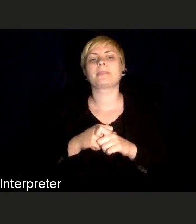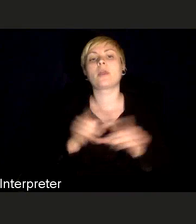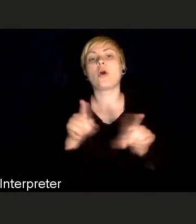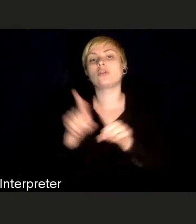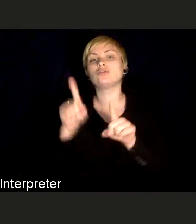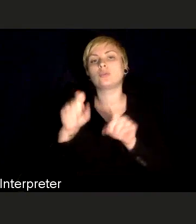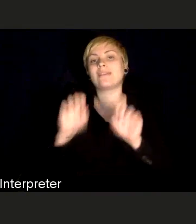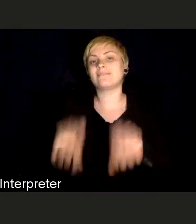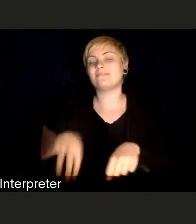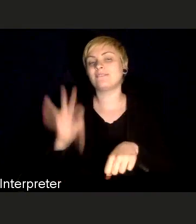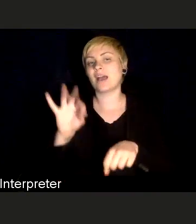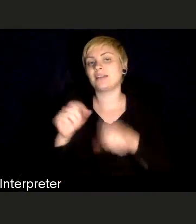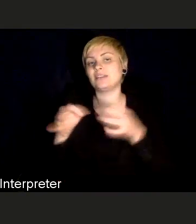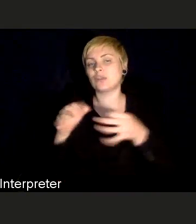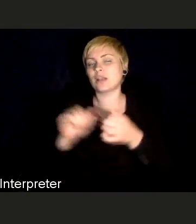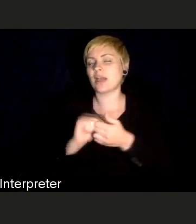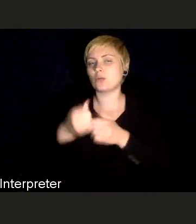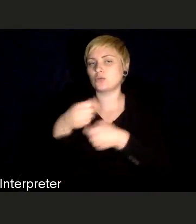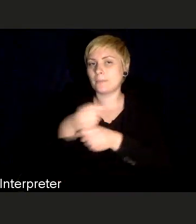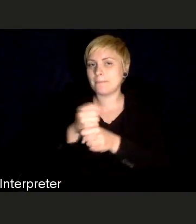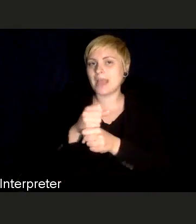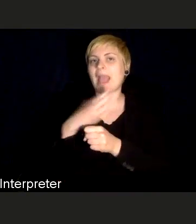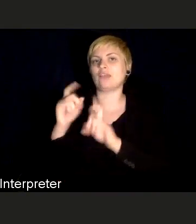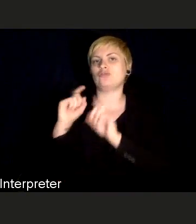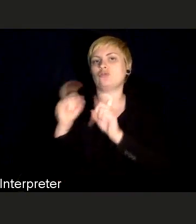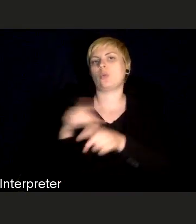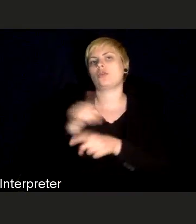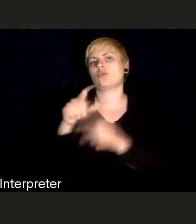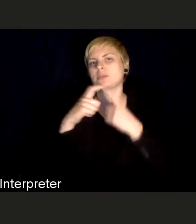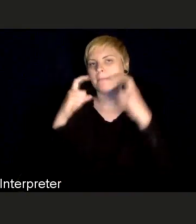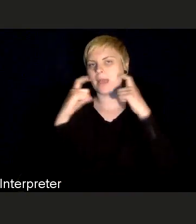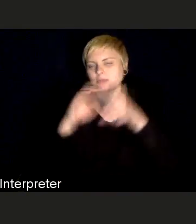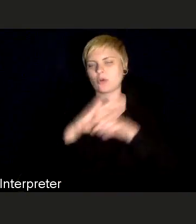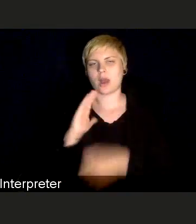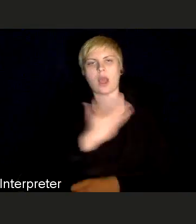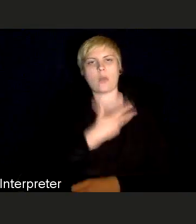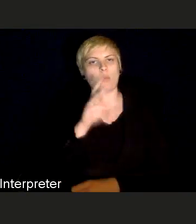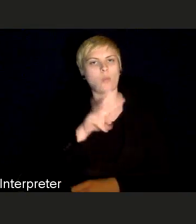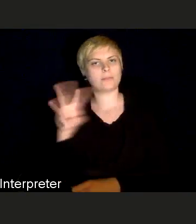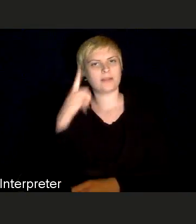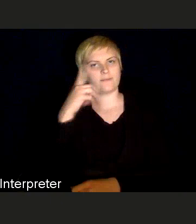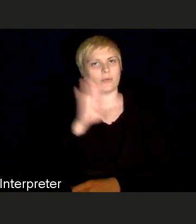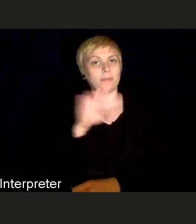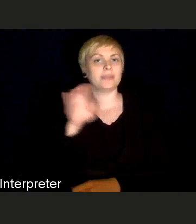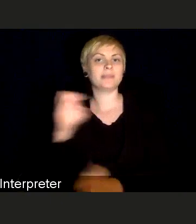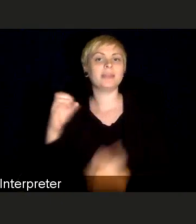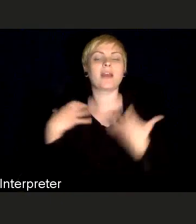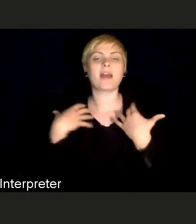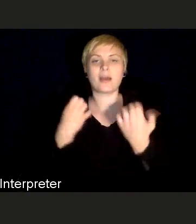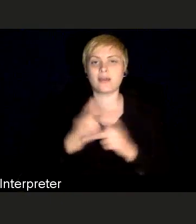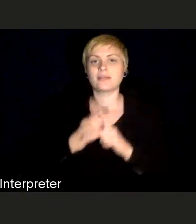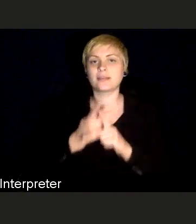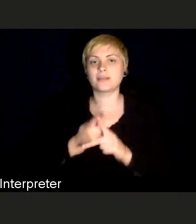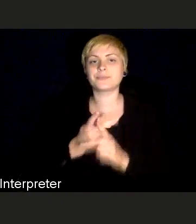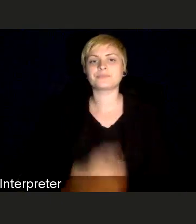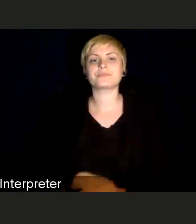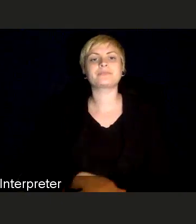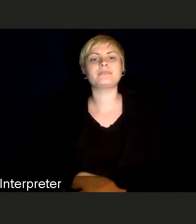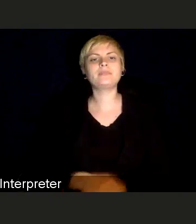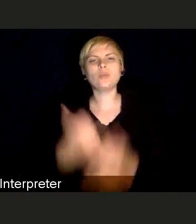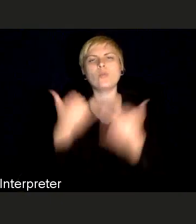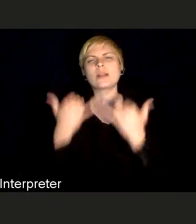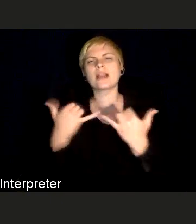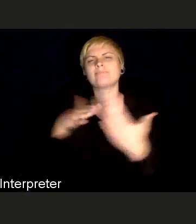those masks and how to donate those masks on our website for Beebe Healthcare. So now let me address the question